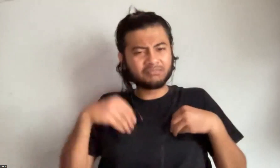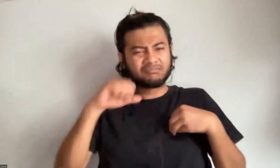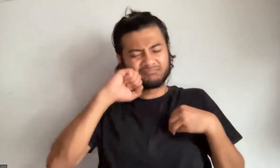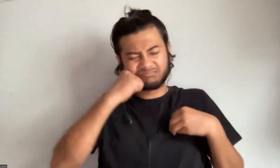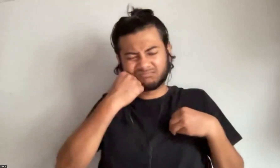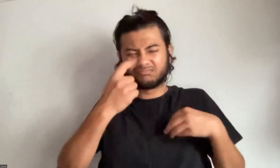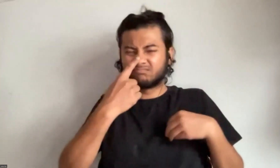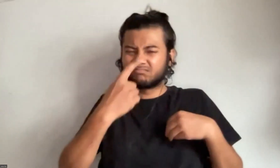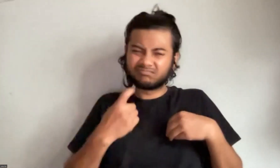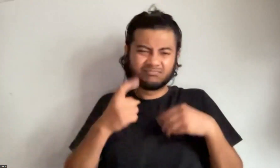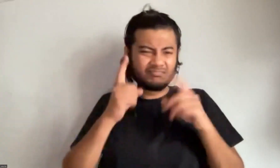definitely we'll have to face.